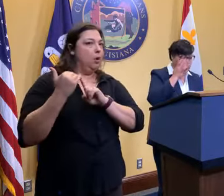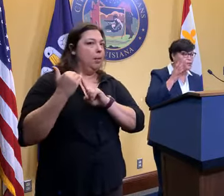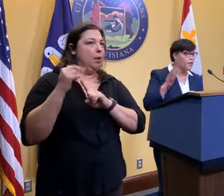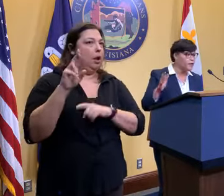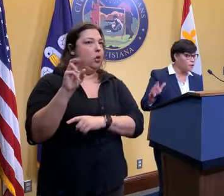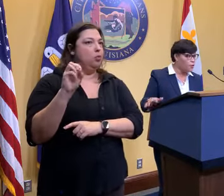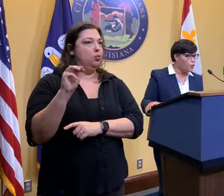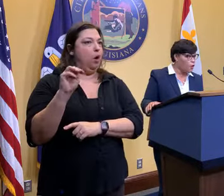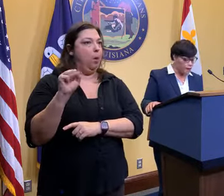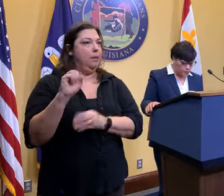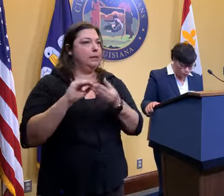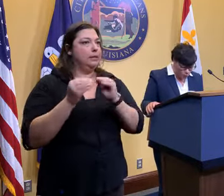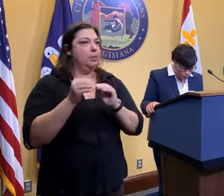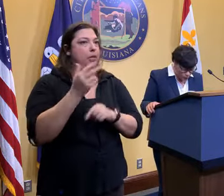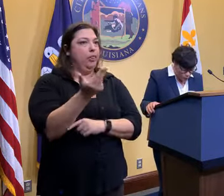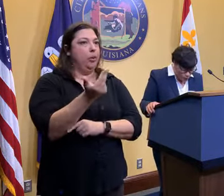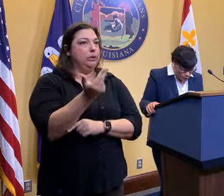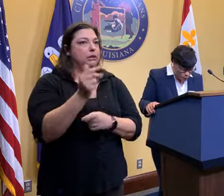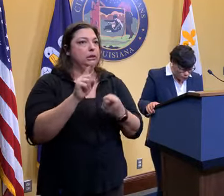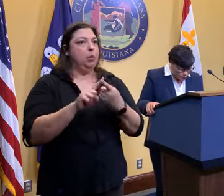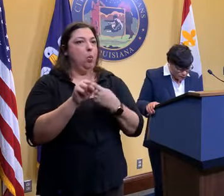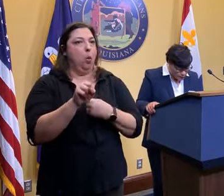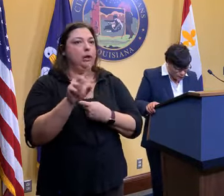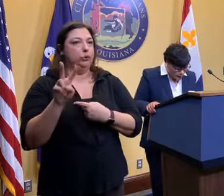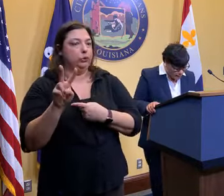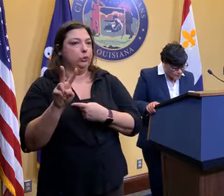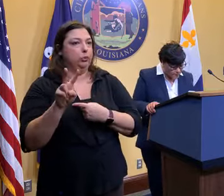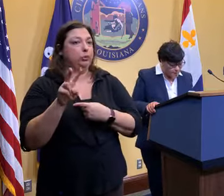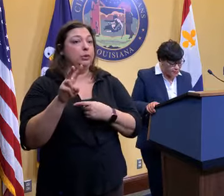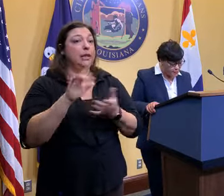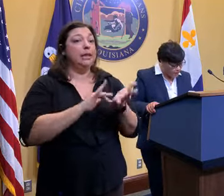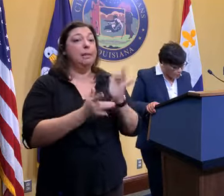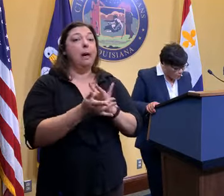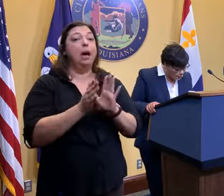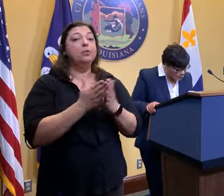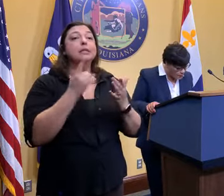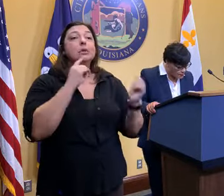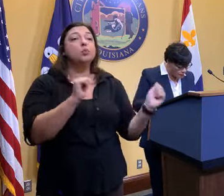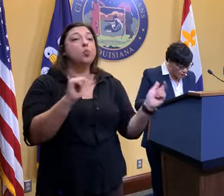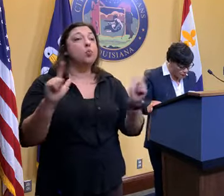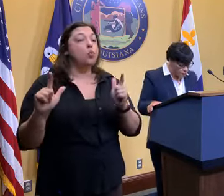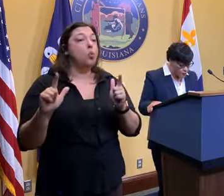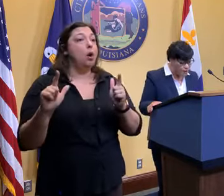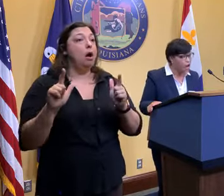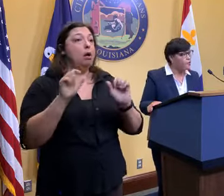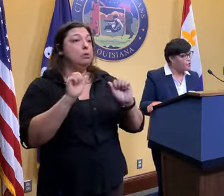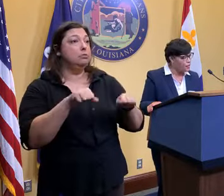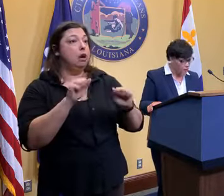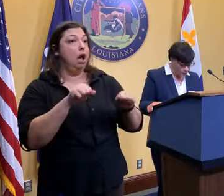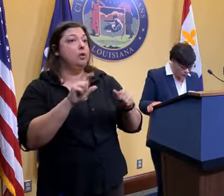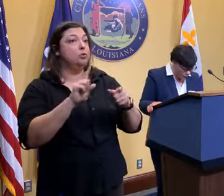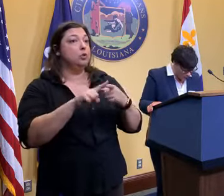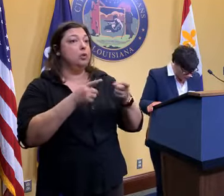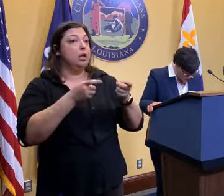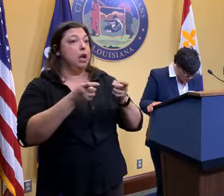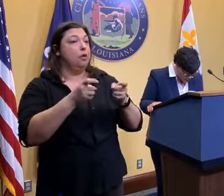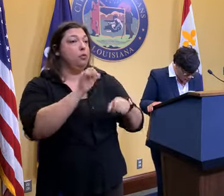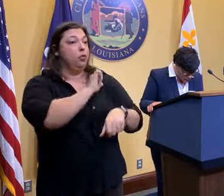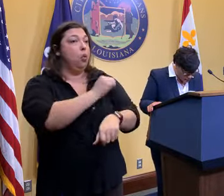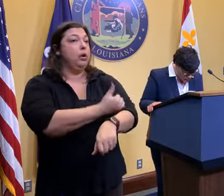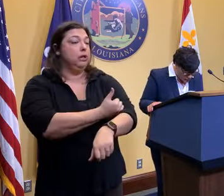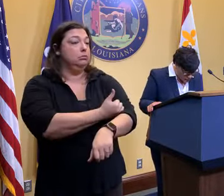Romans 13, 1 and 2, which reads, the Bible says, let everyone be subject to the governing